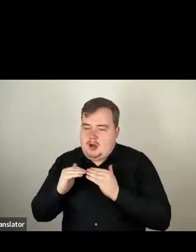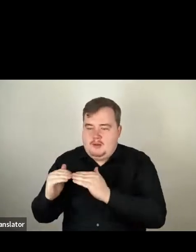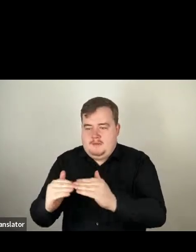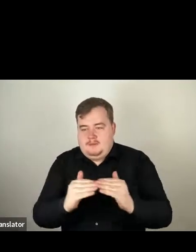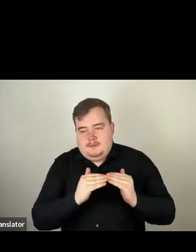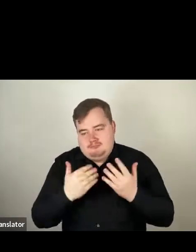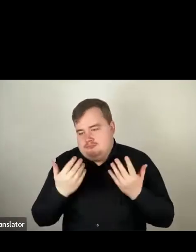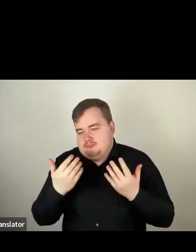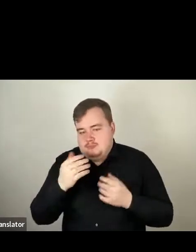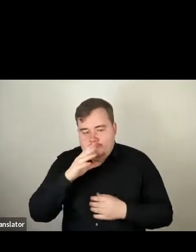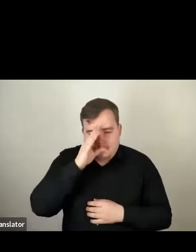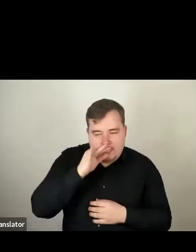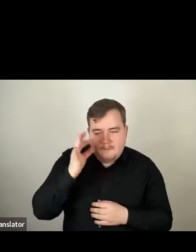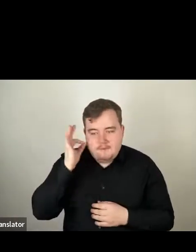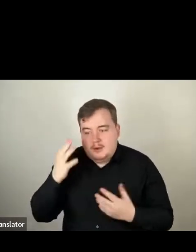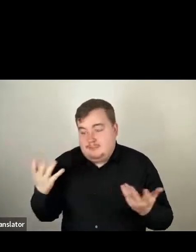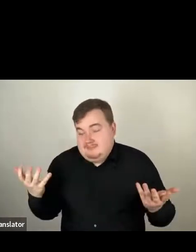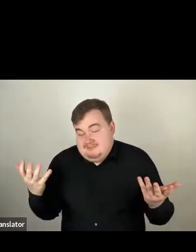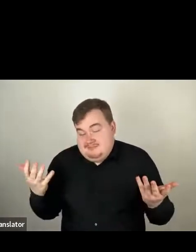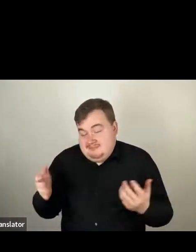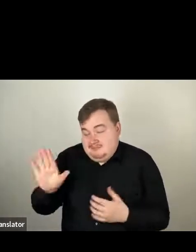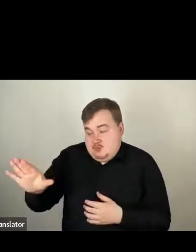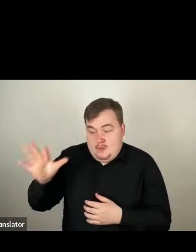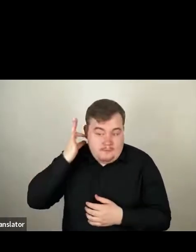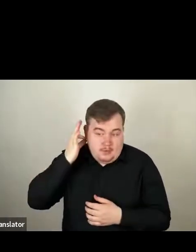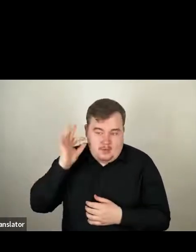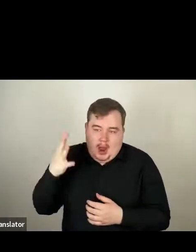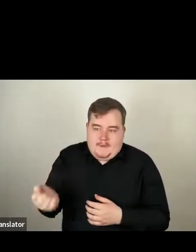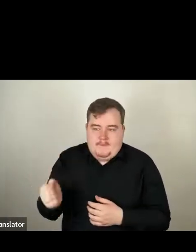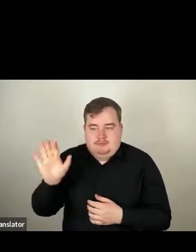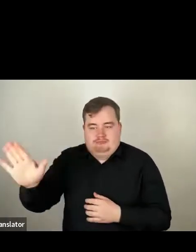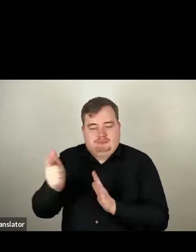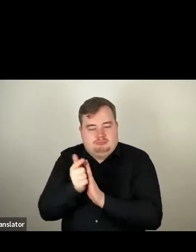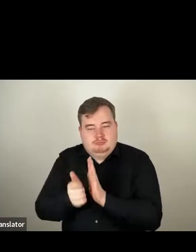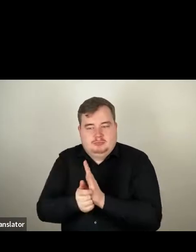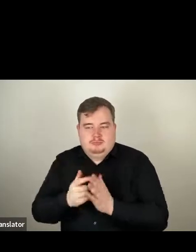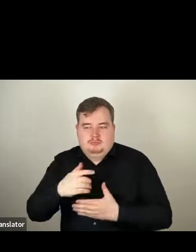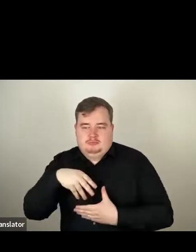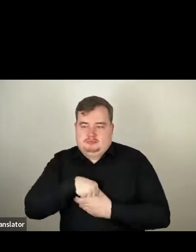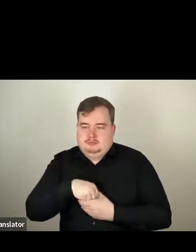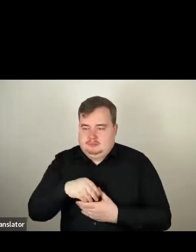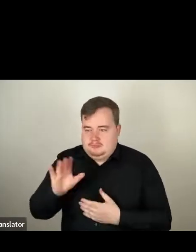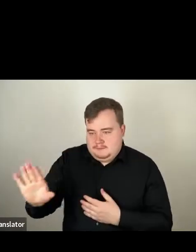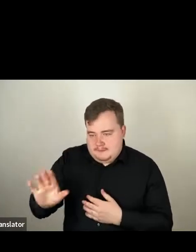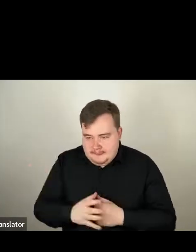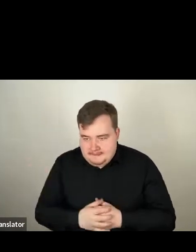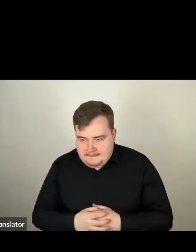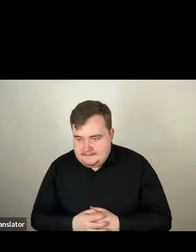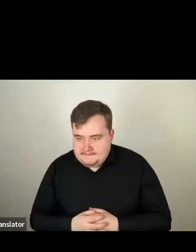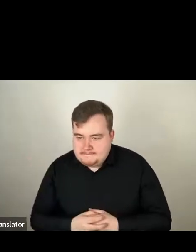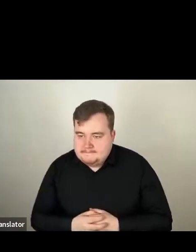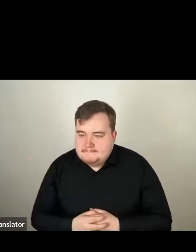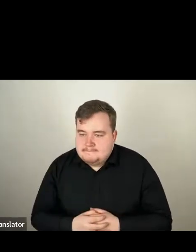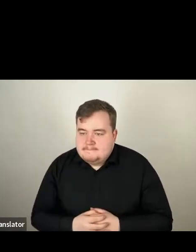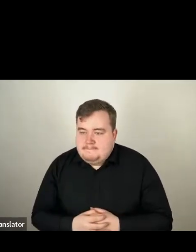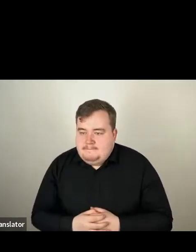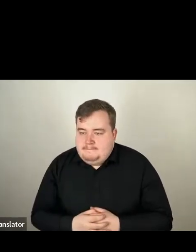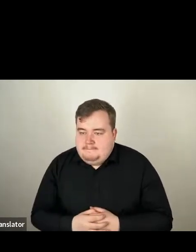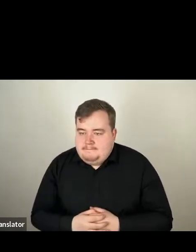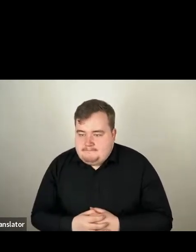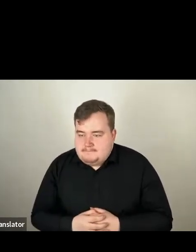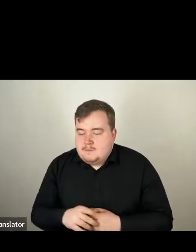rights. And I think this is important to also have women on the highest top